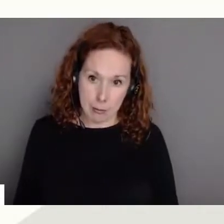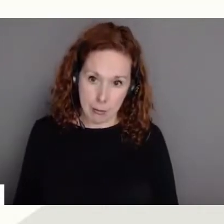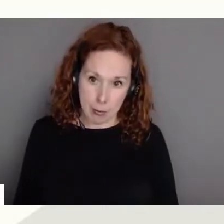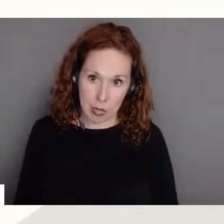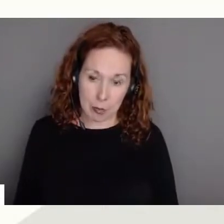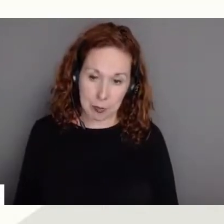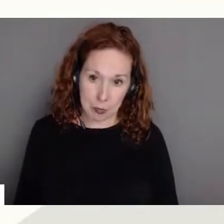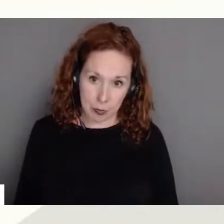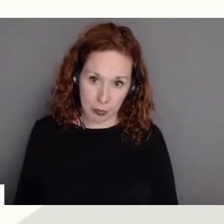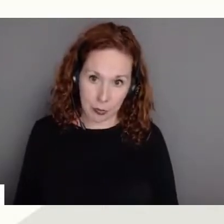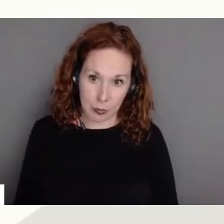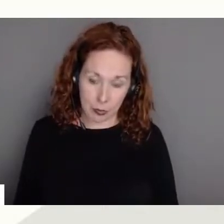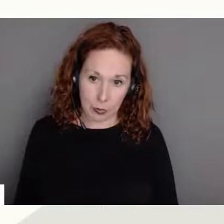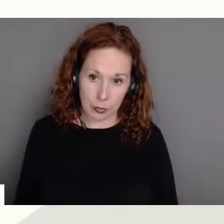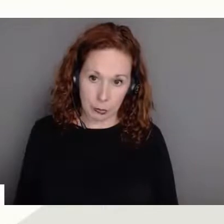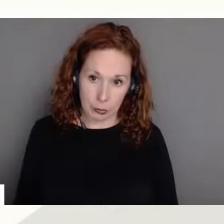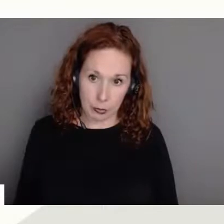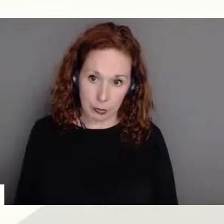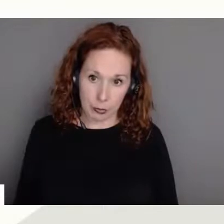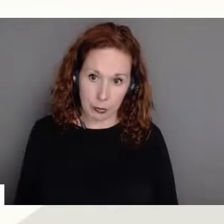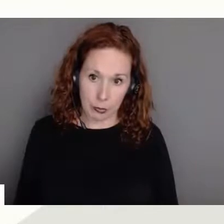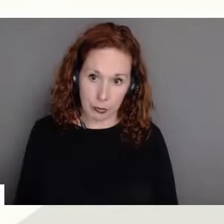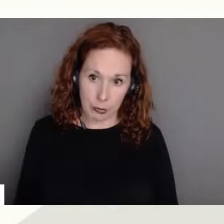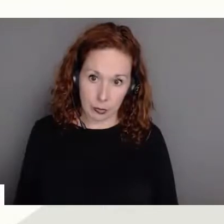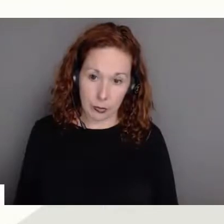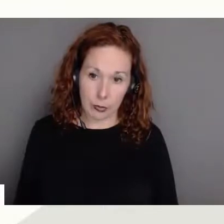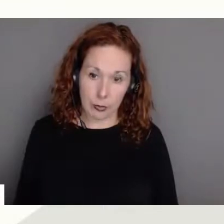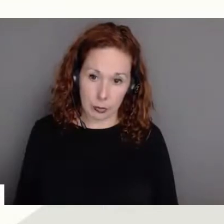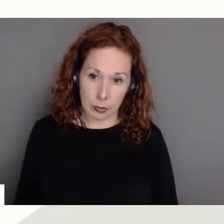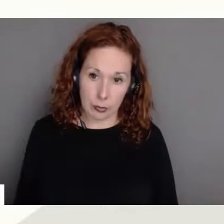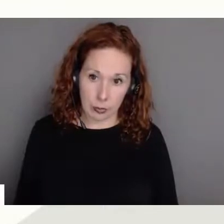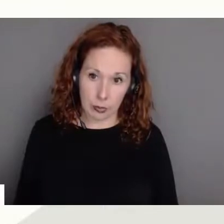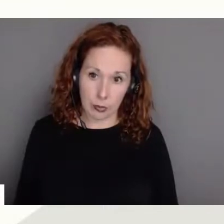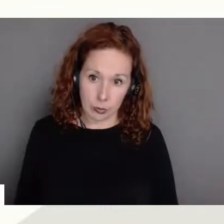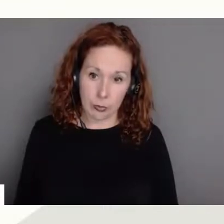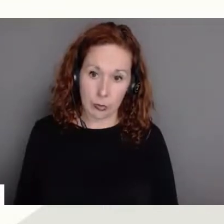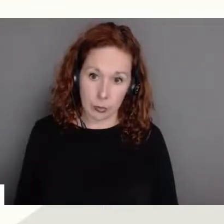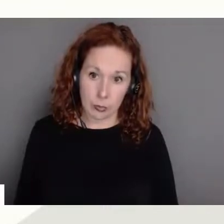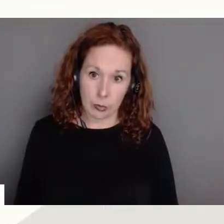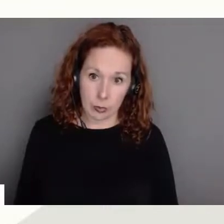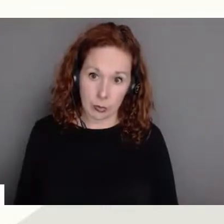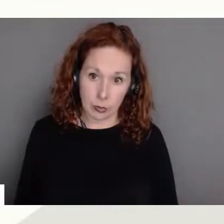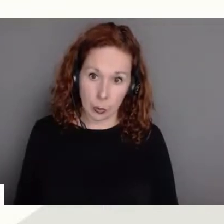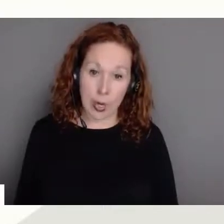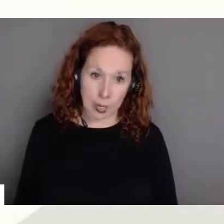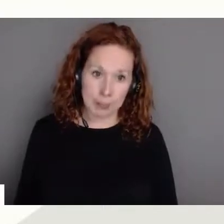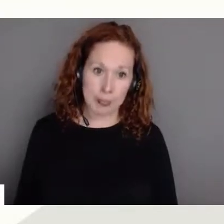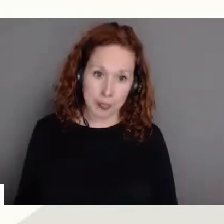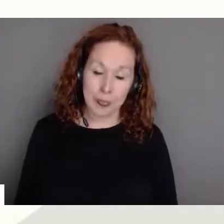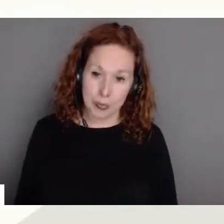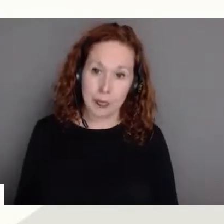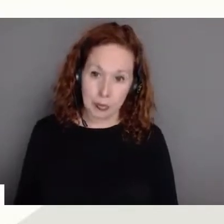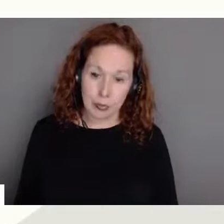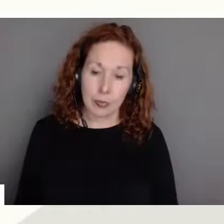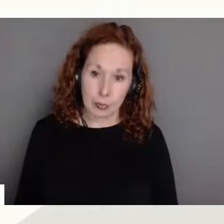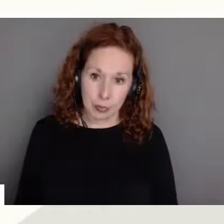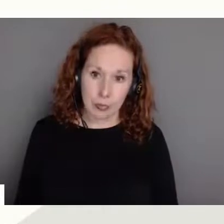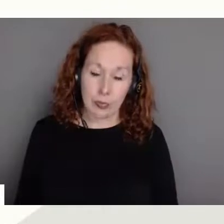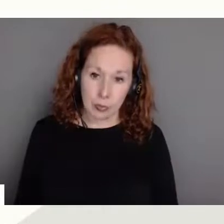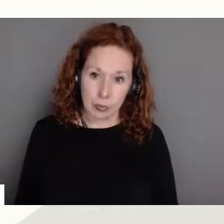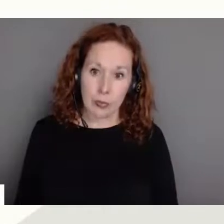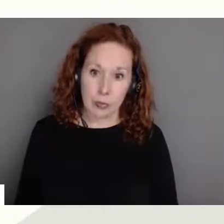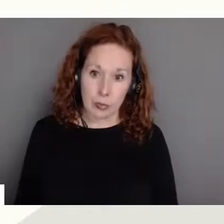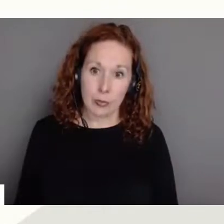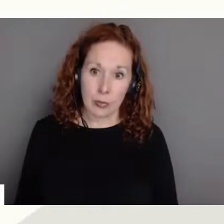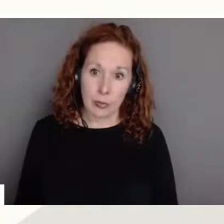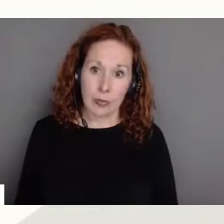of what I see all over, splashed all over media is not this conversation. It's Right. maybe one that's in the background or